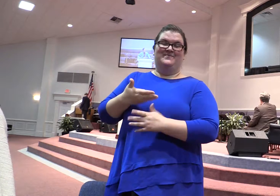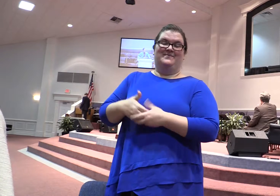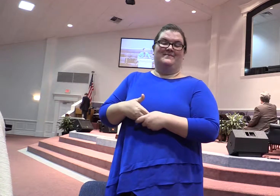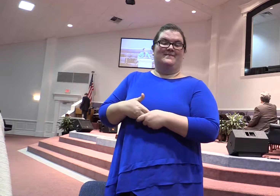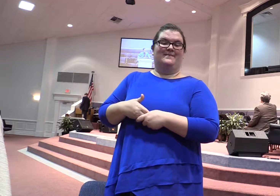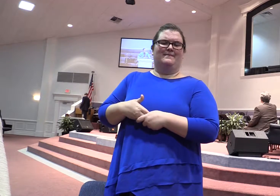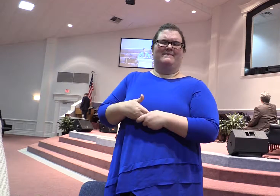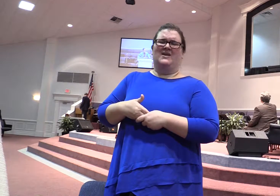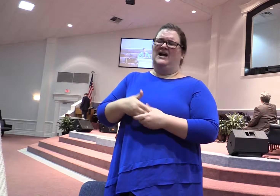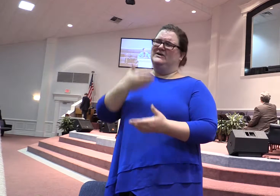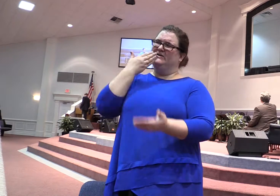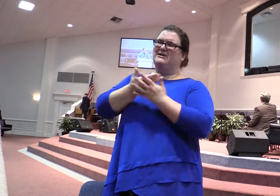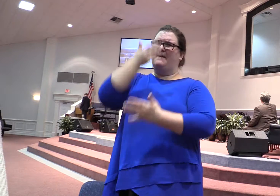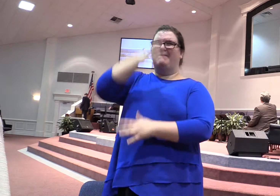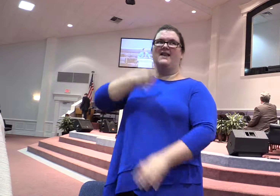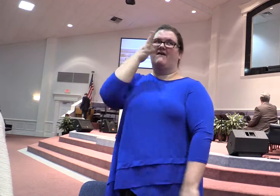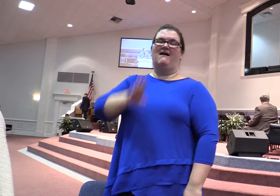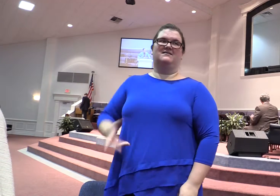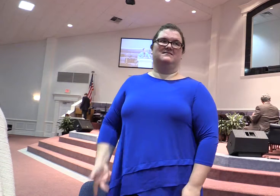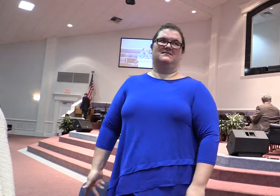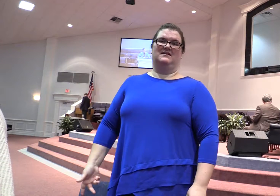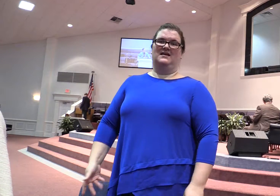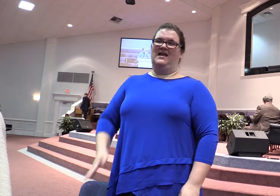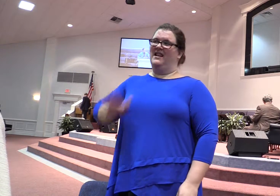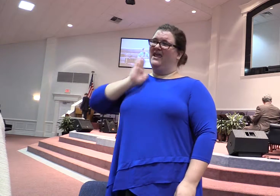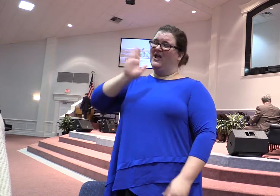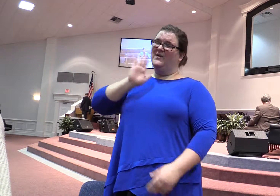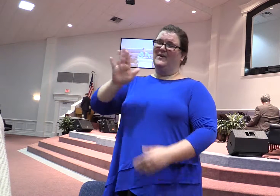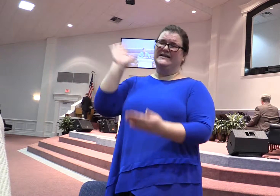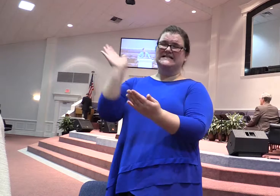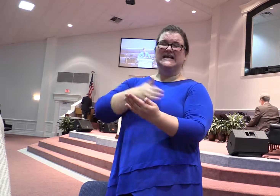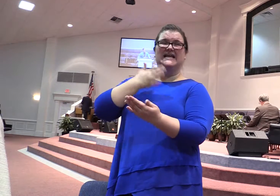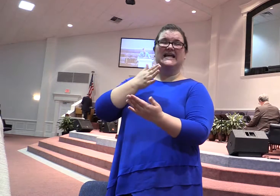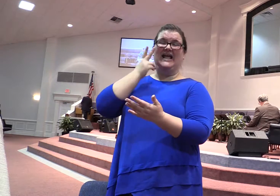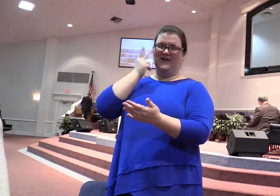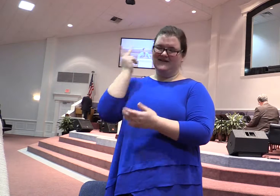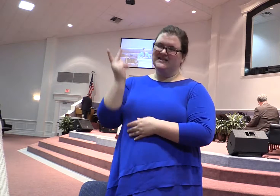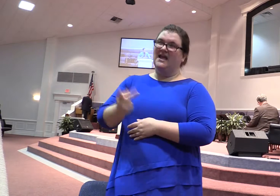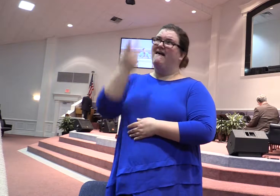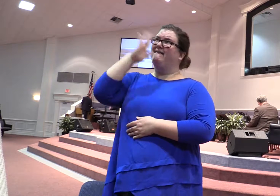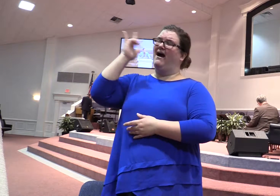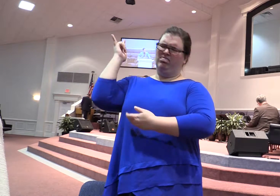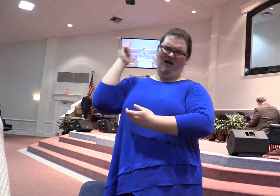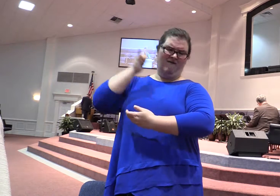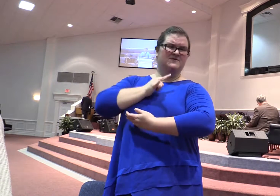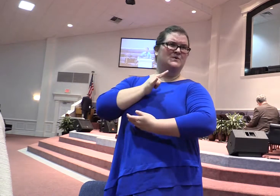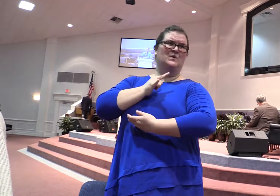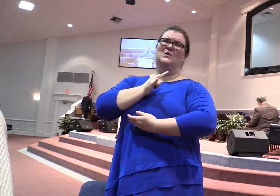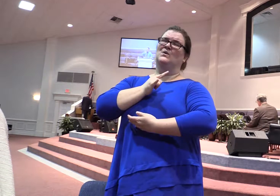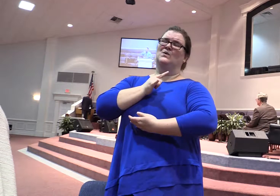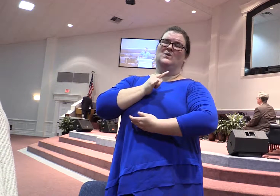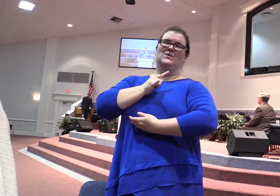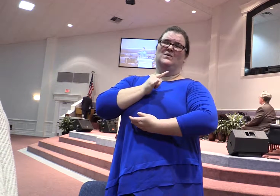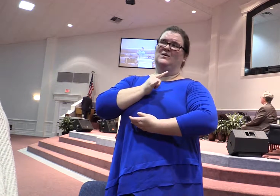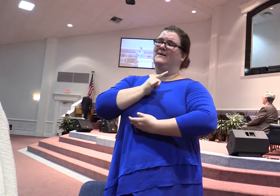is a man of God. That's right. Amen. He will see that there is a God that loves him. Right.